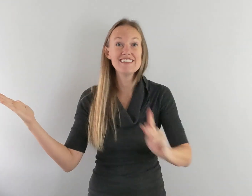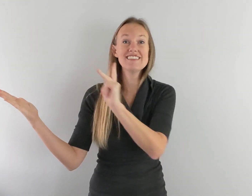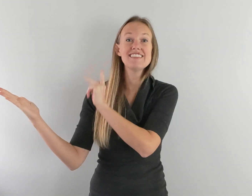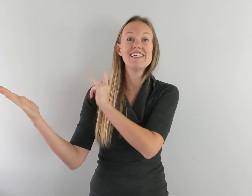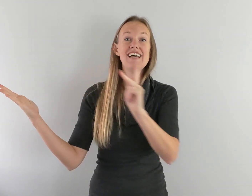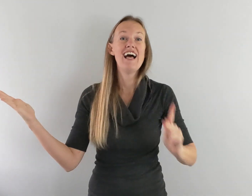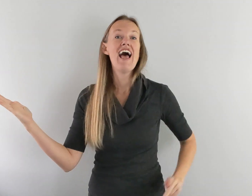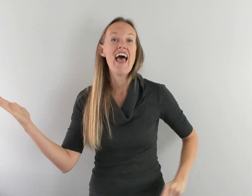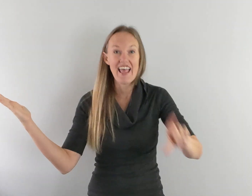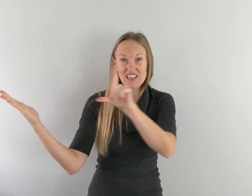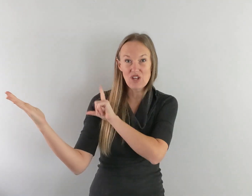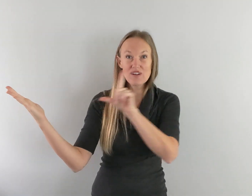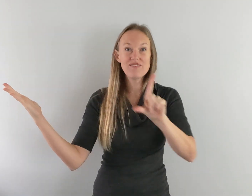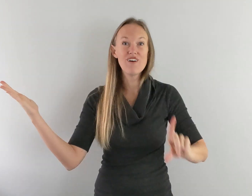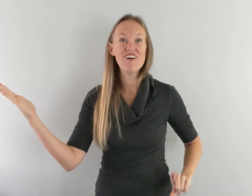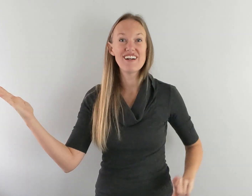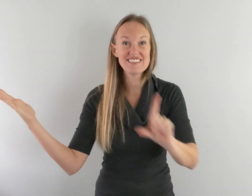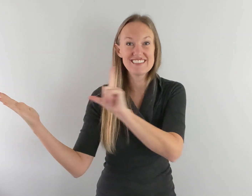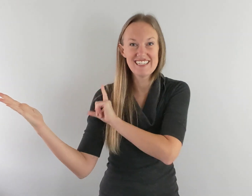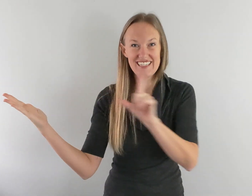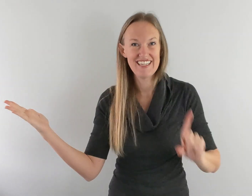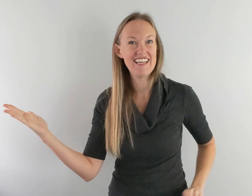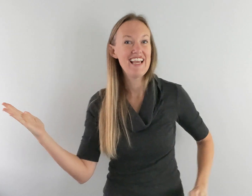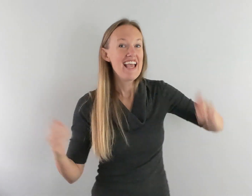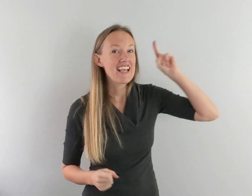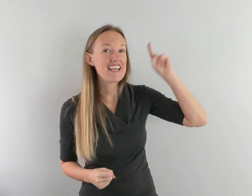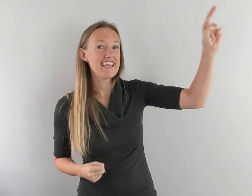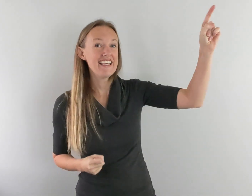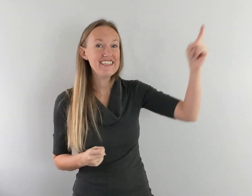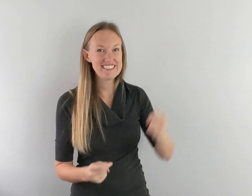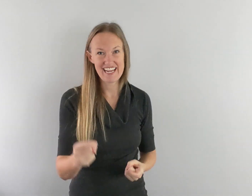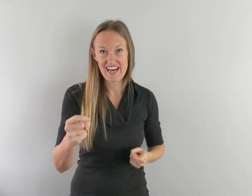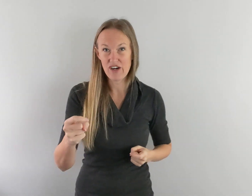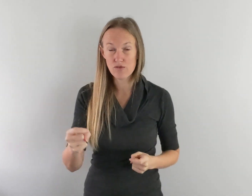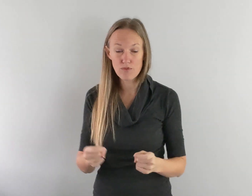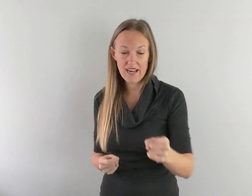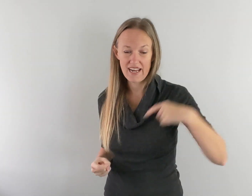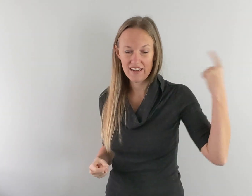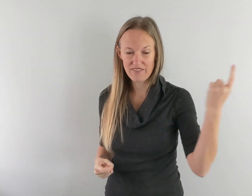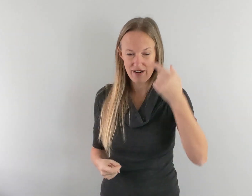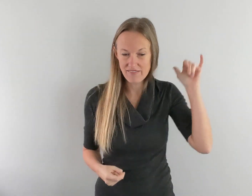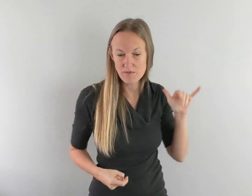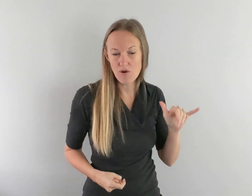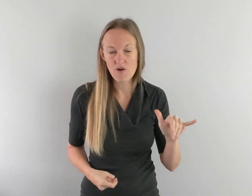Kings and Lord of Lords. He shall reign